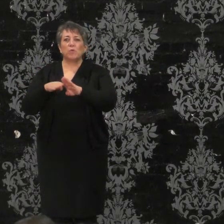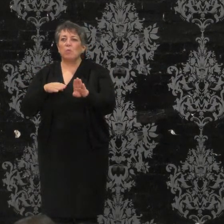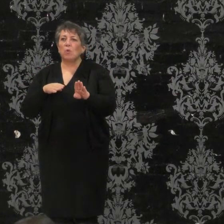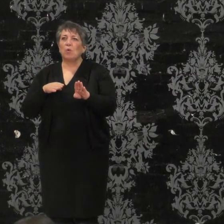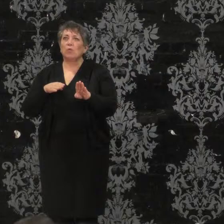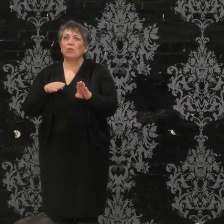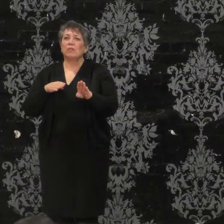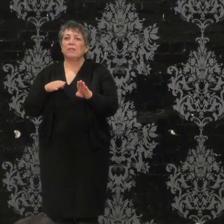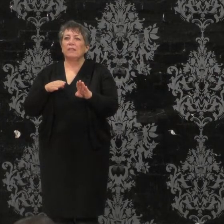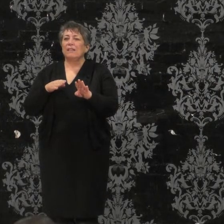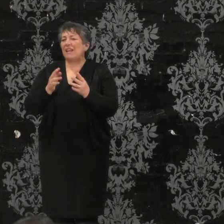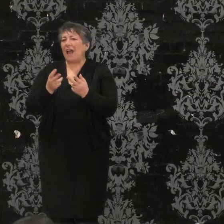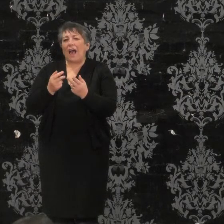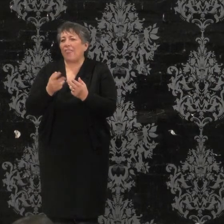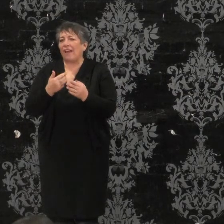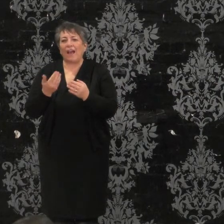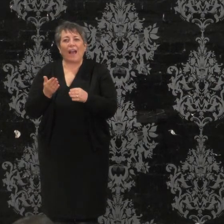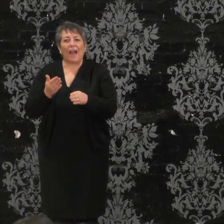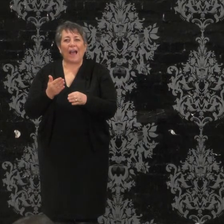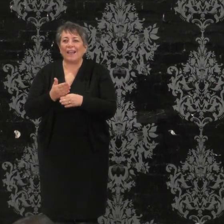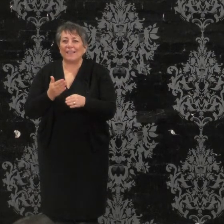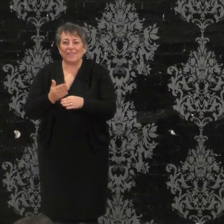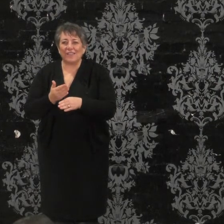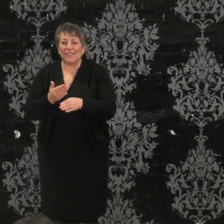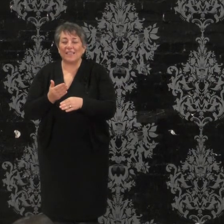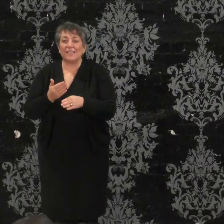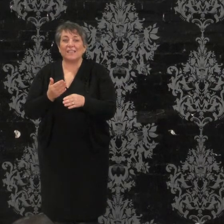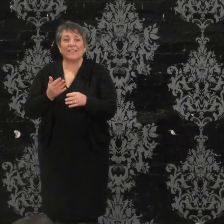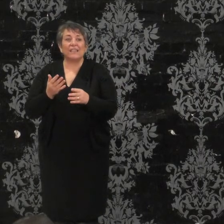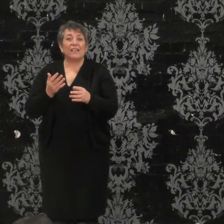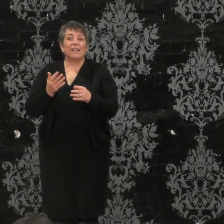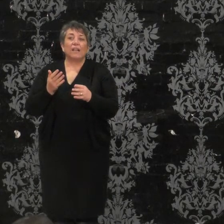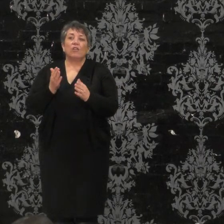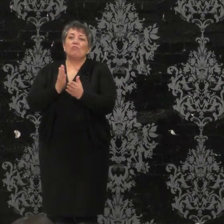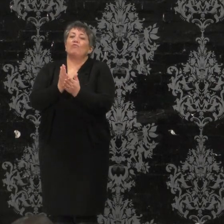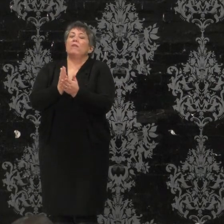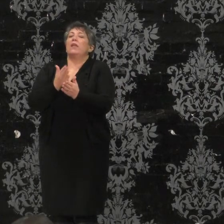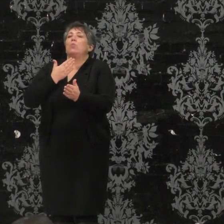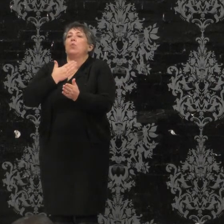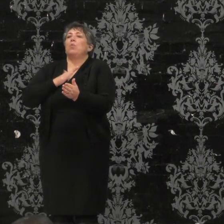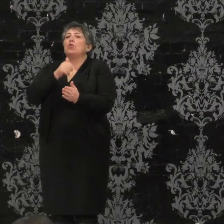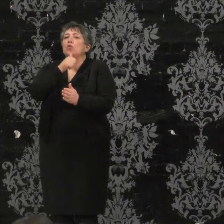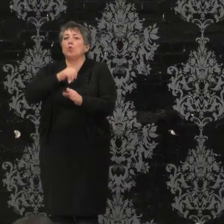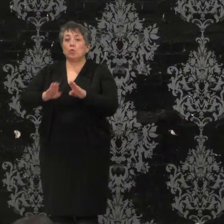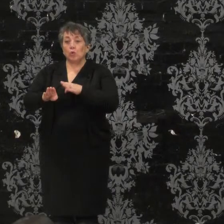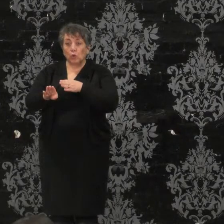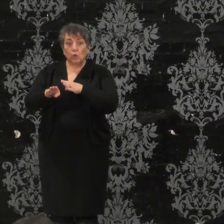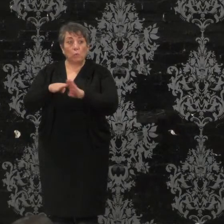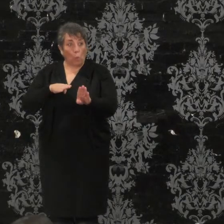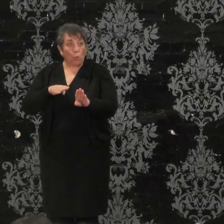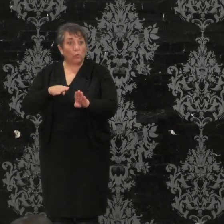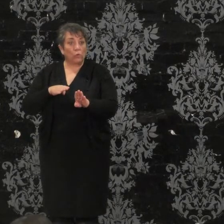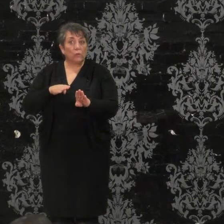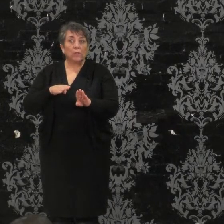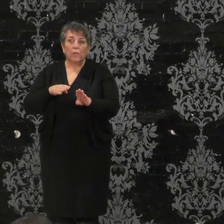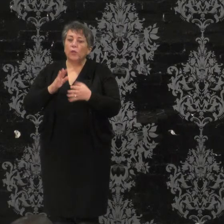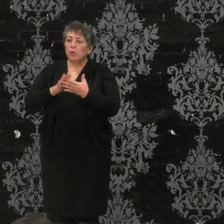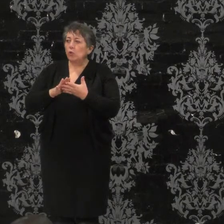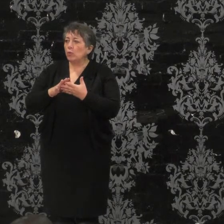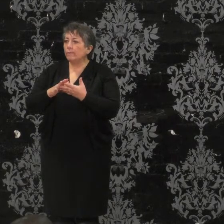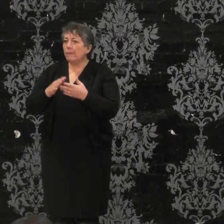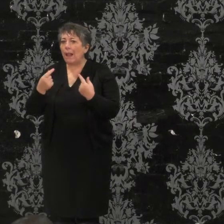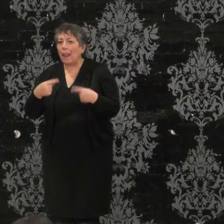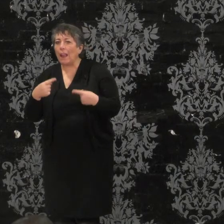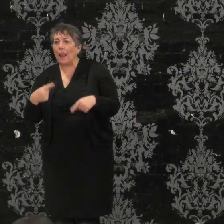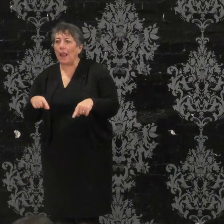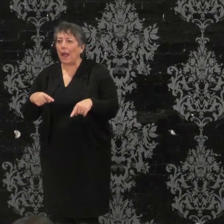Sport for Development Hub, and that whole ethos is using sport to engage people to come and get engaged, and then from that we aim to